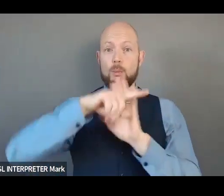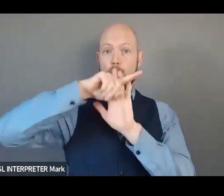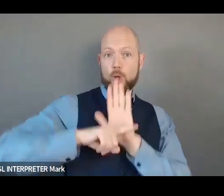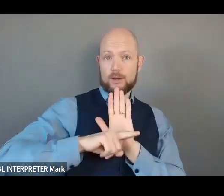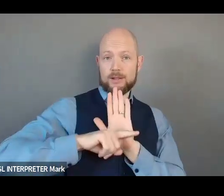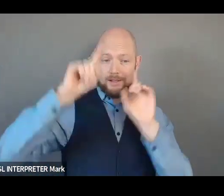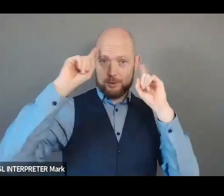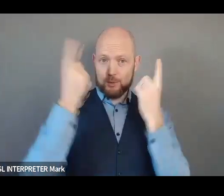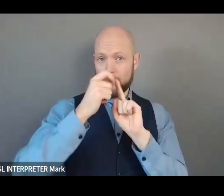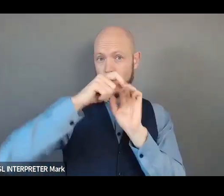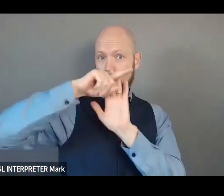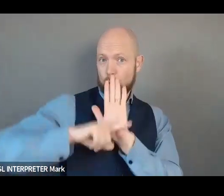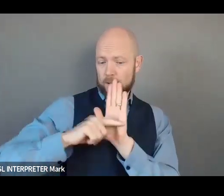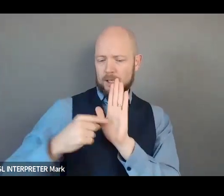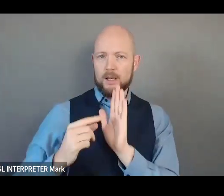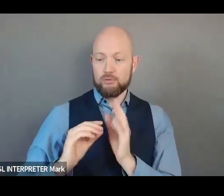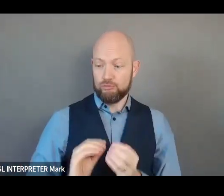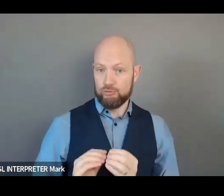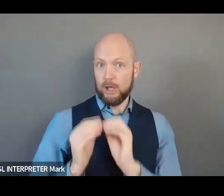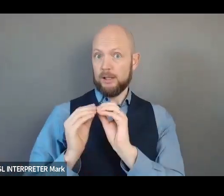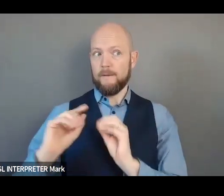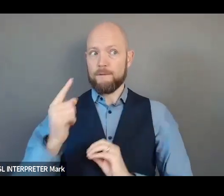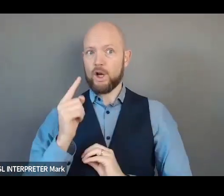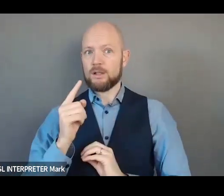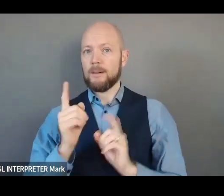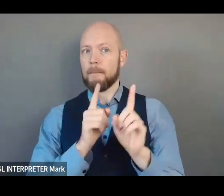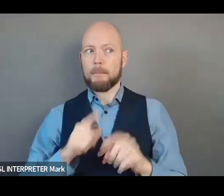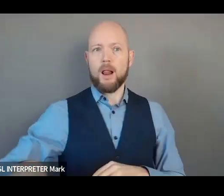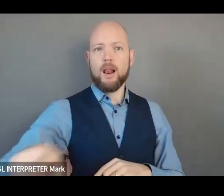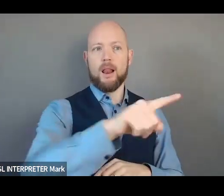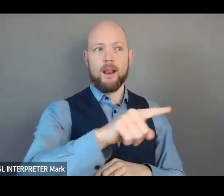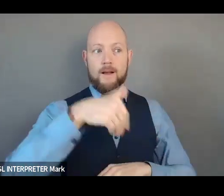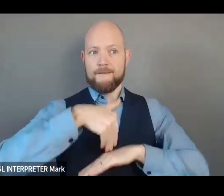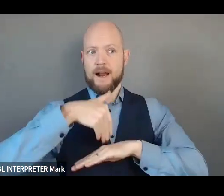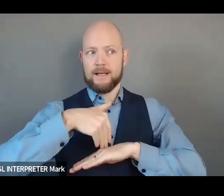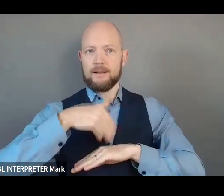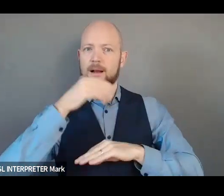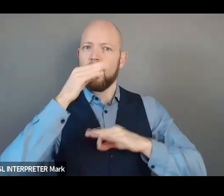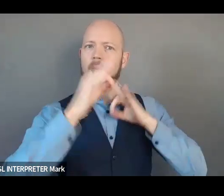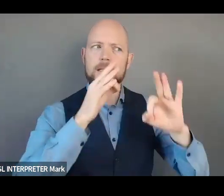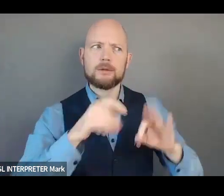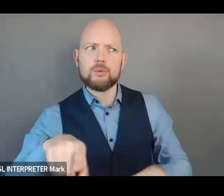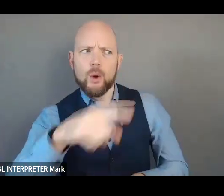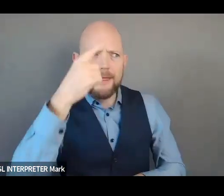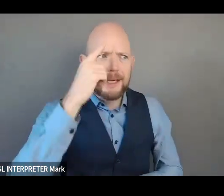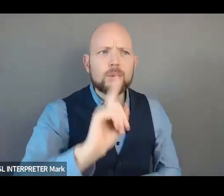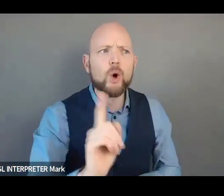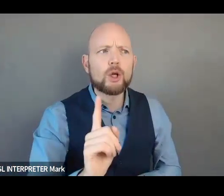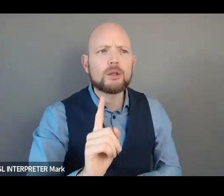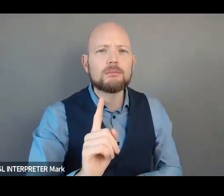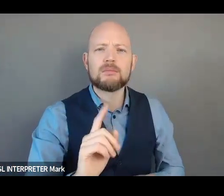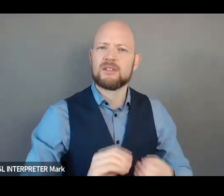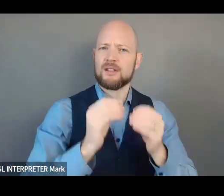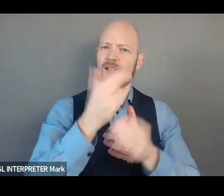speak to people in your organisation, or speak to people who represent such people and ask them their opinions when you're designing a lab, designing